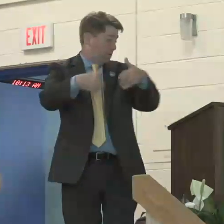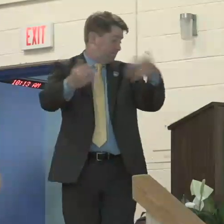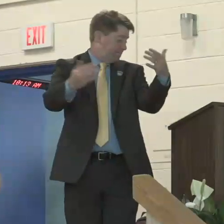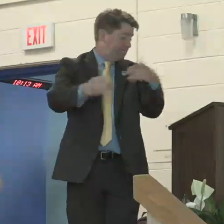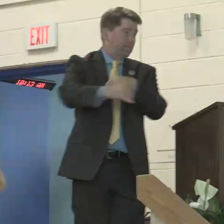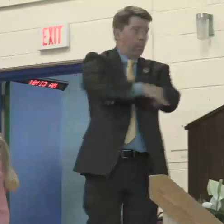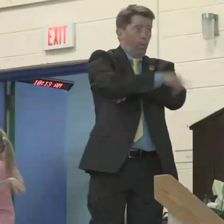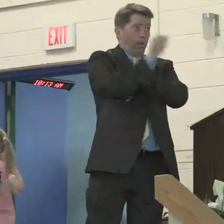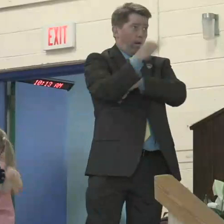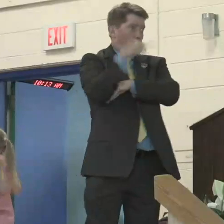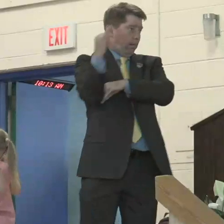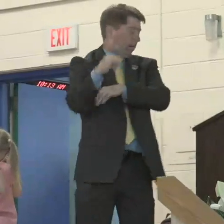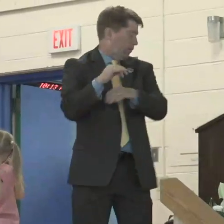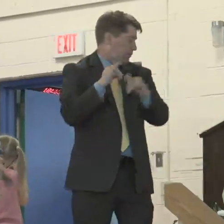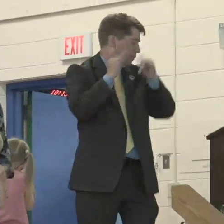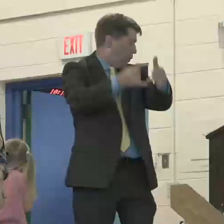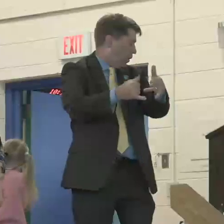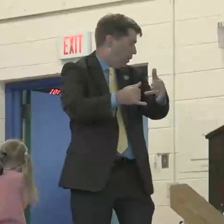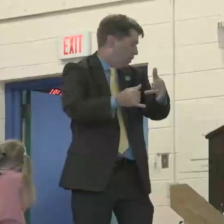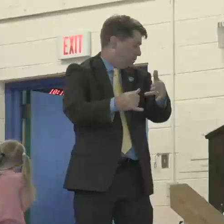The next award is the Whale Award